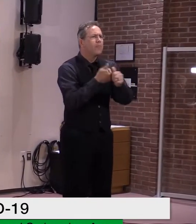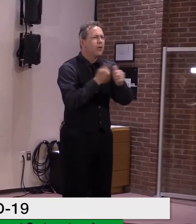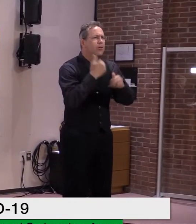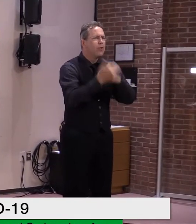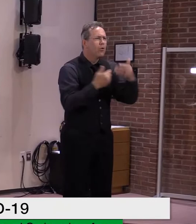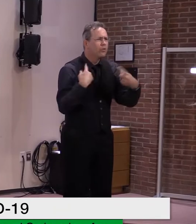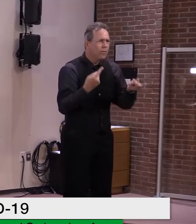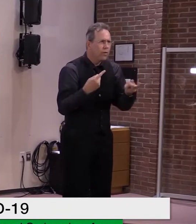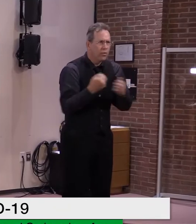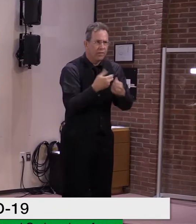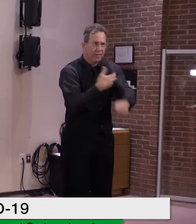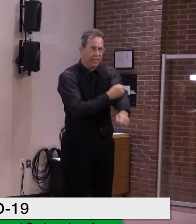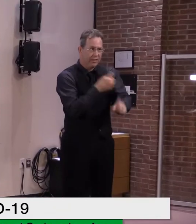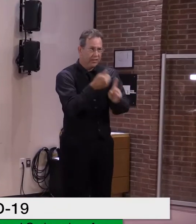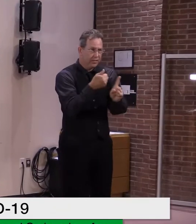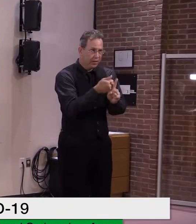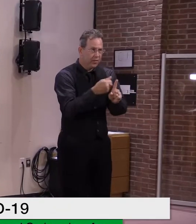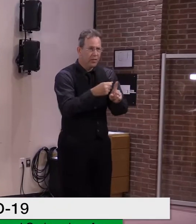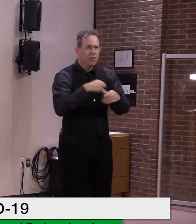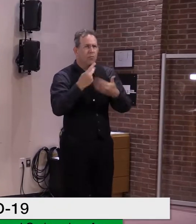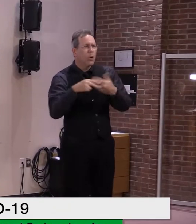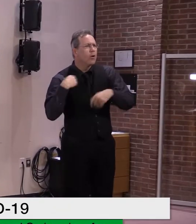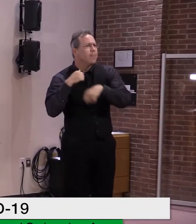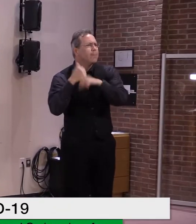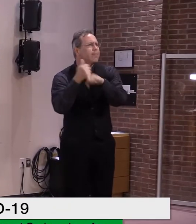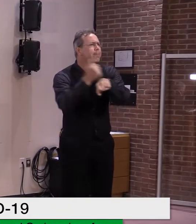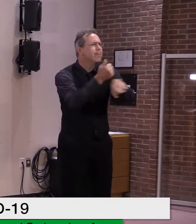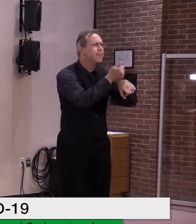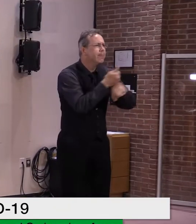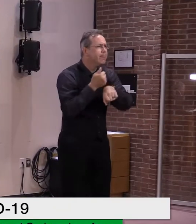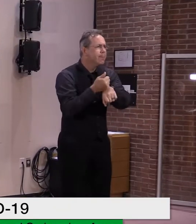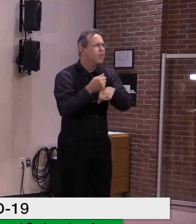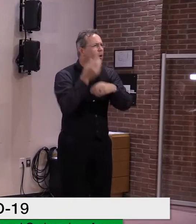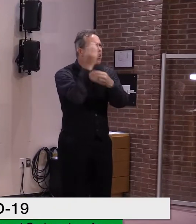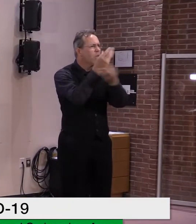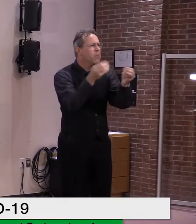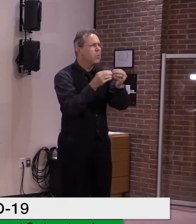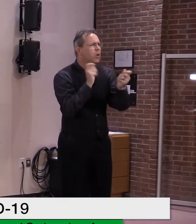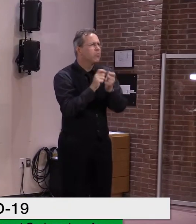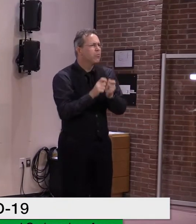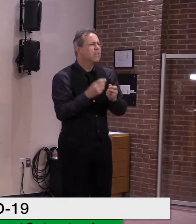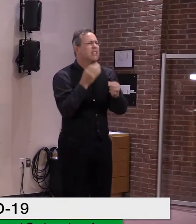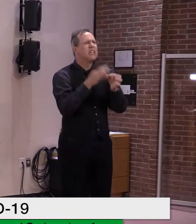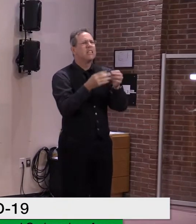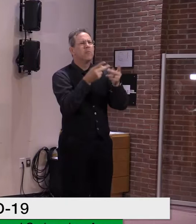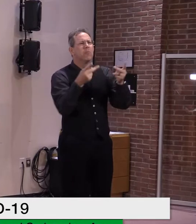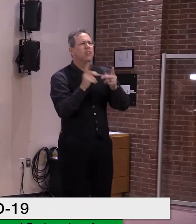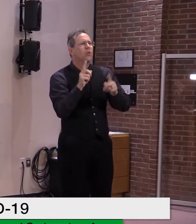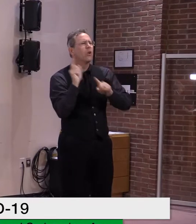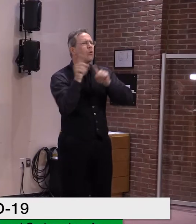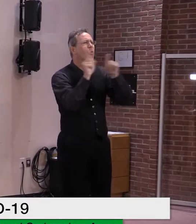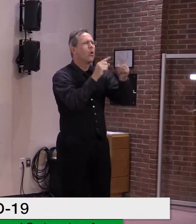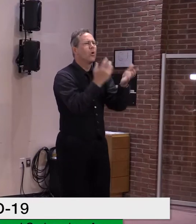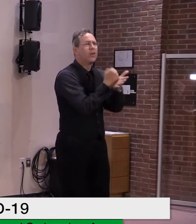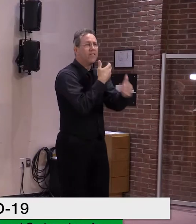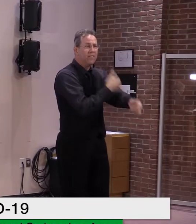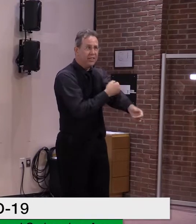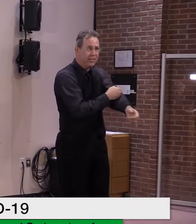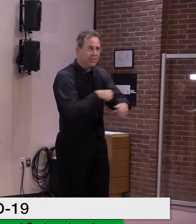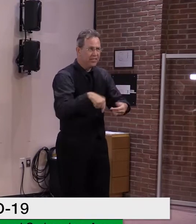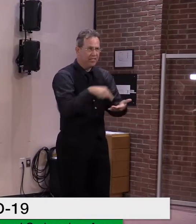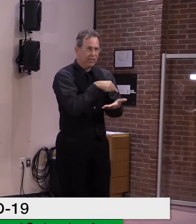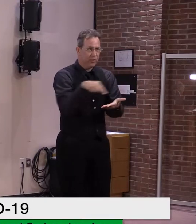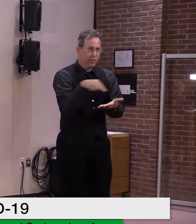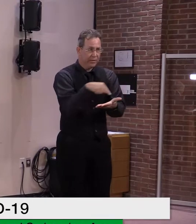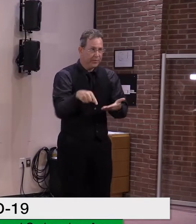vaccination program, as well as announce more convenient locations where you can walk in and get your shot this week. And then